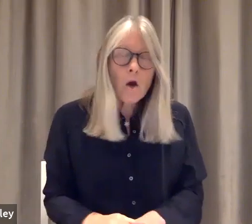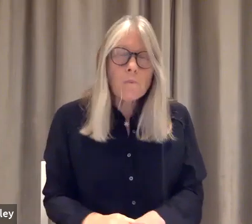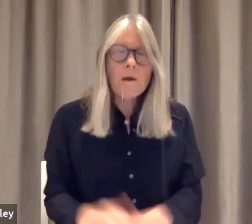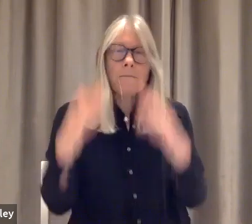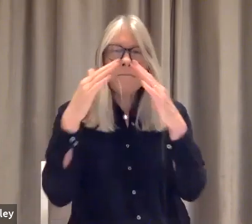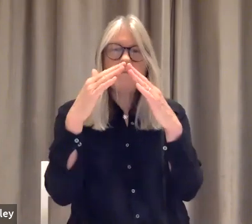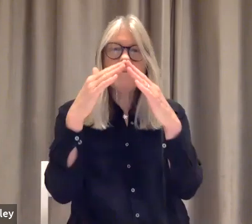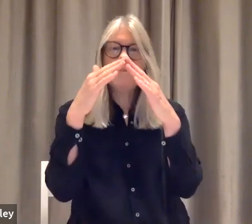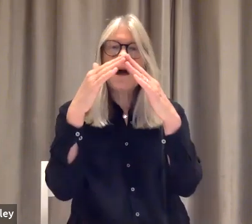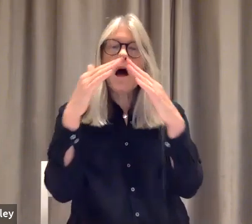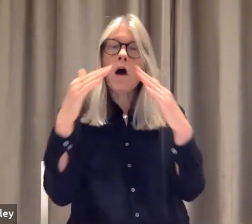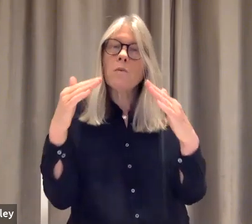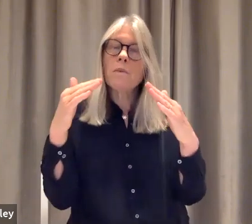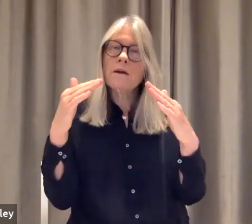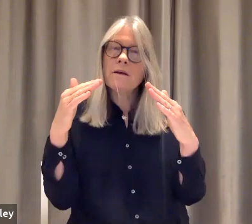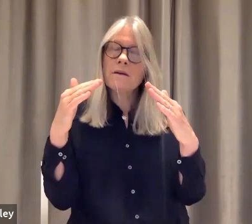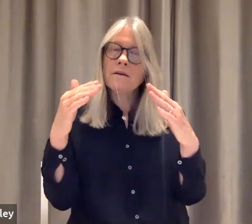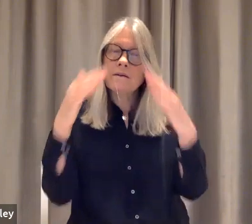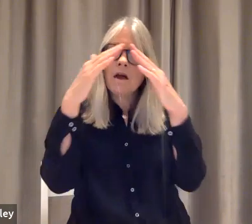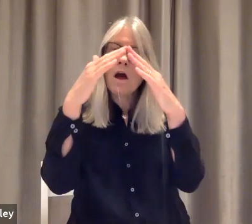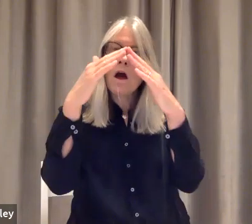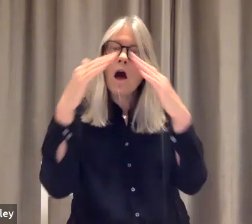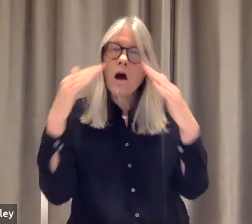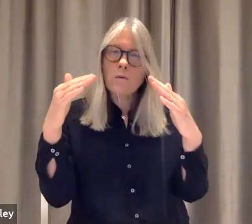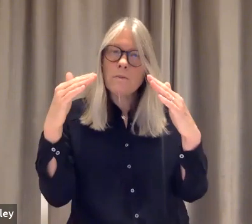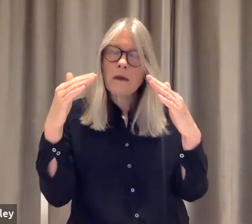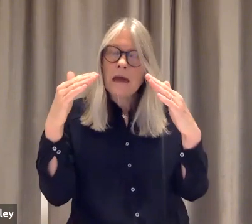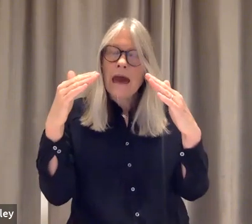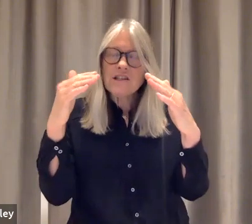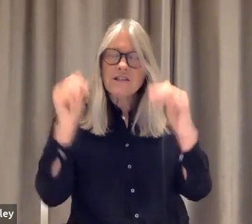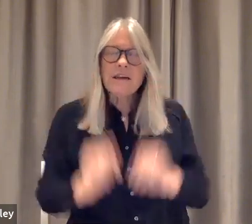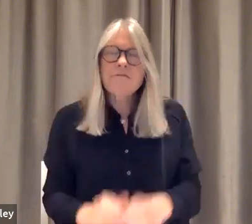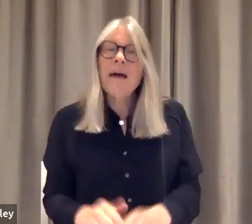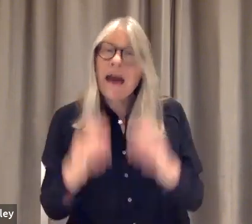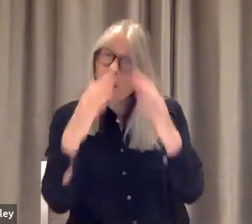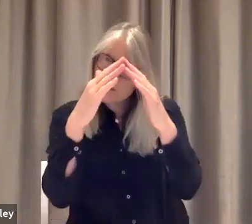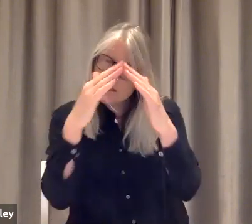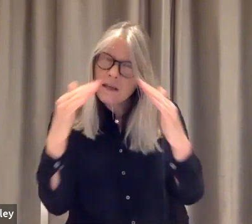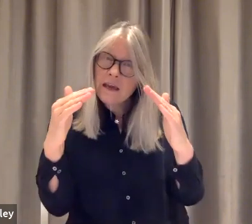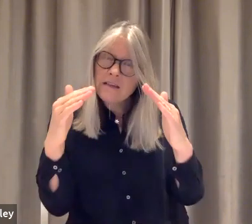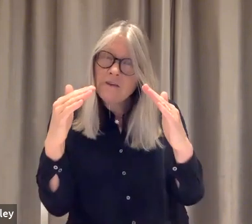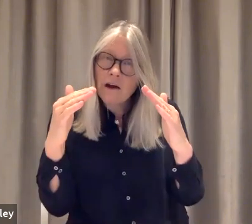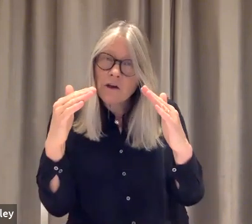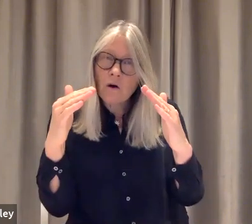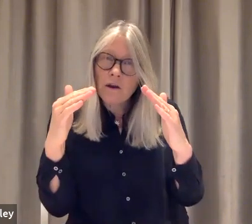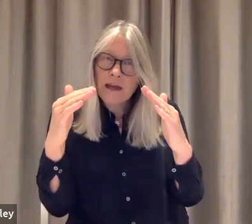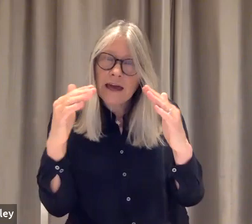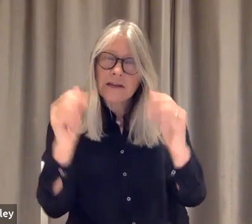Home, home, home. Actually the sign for house. It's a very iconic hand